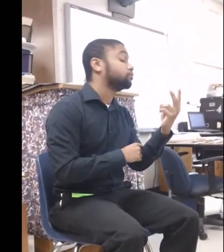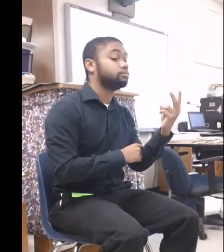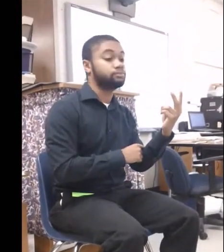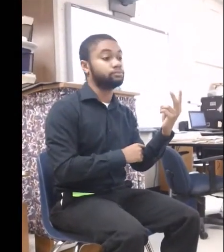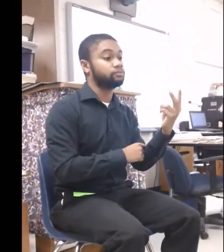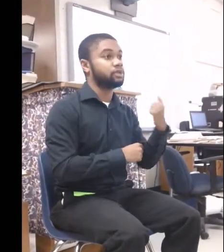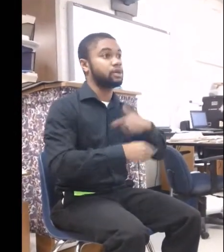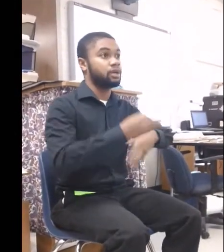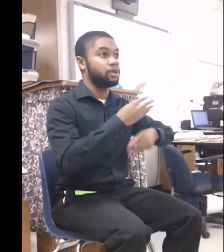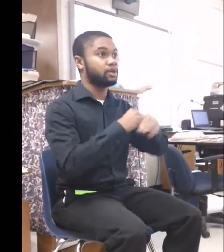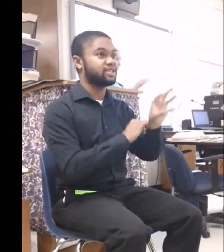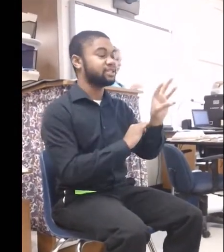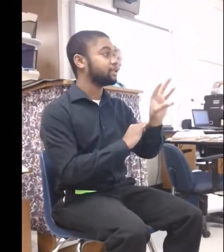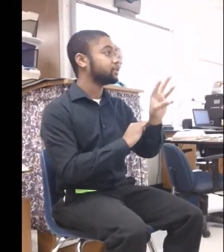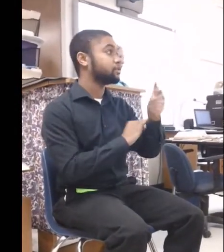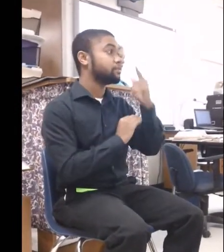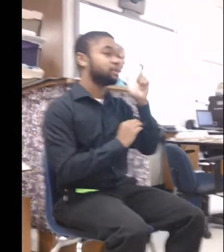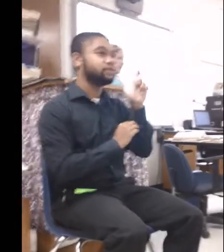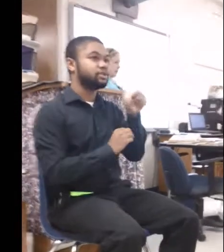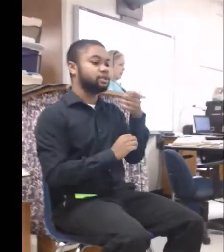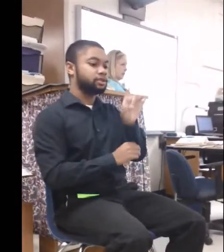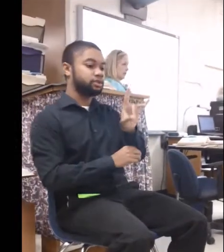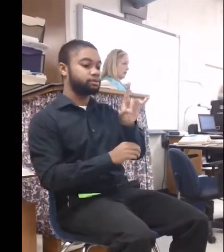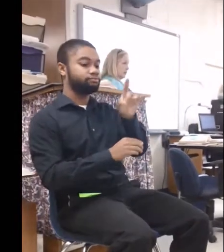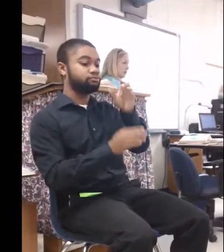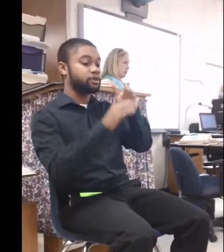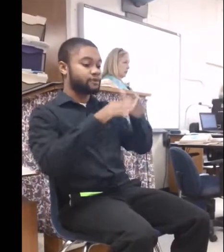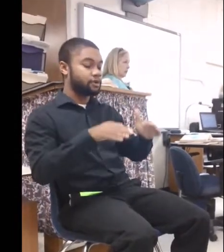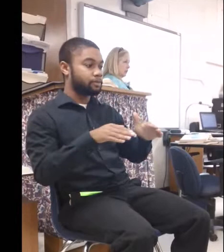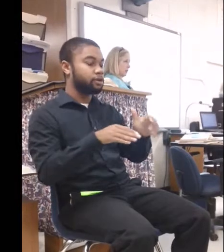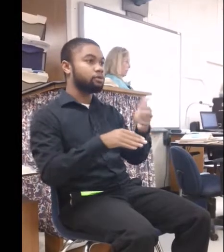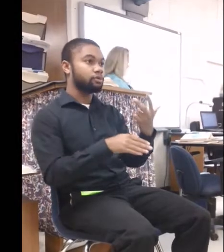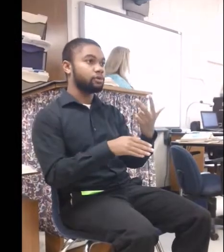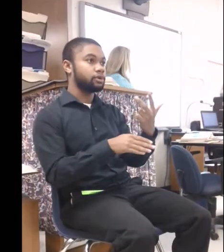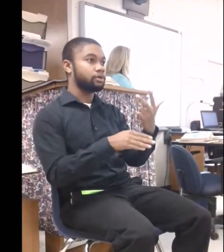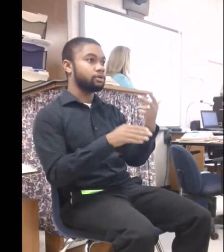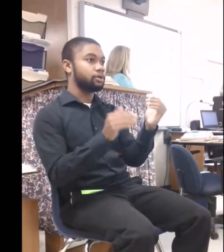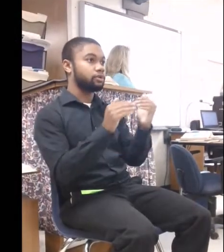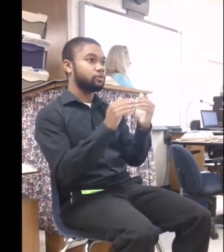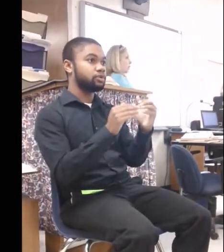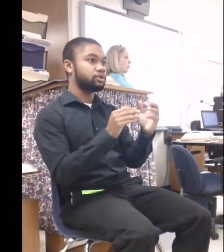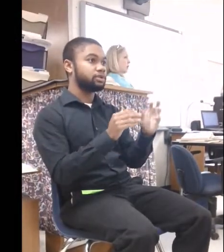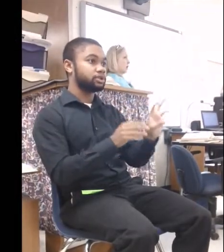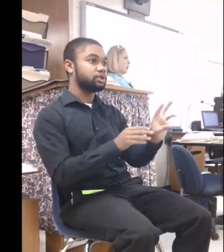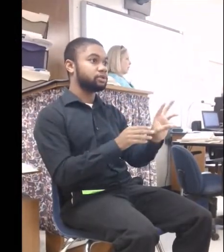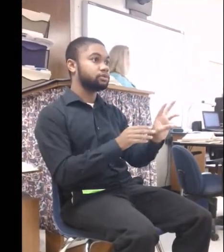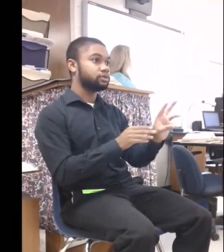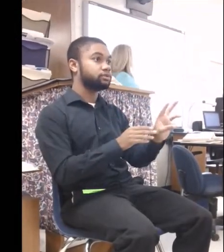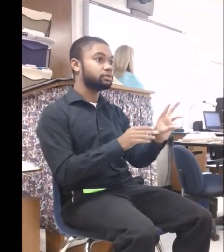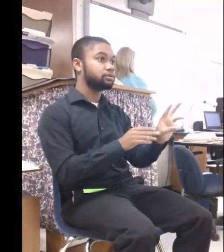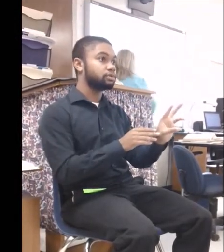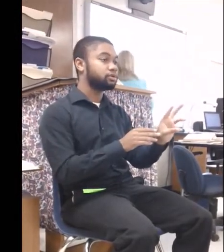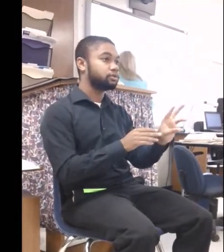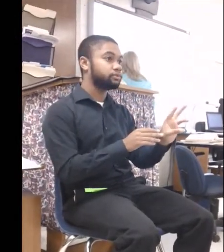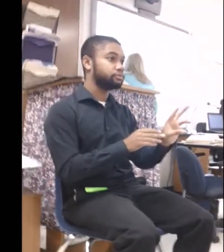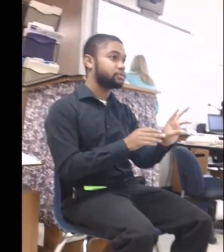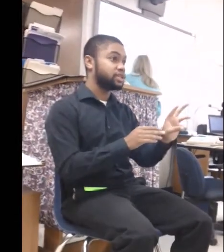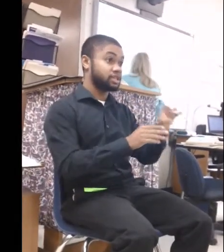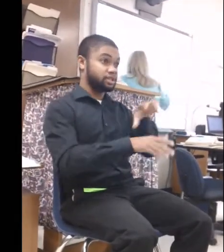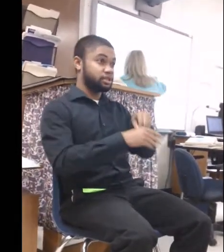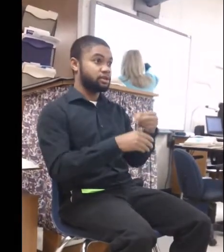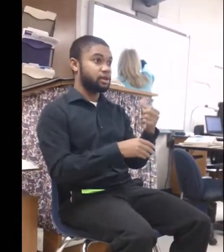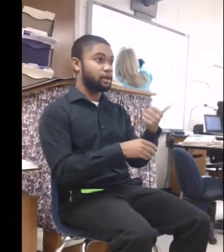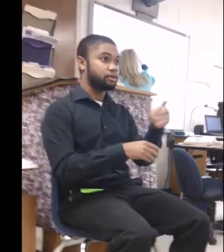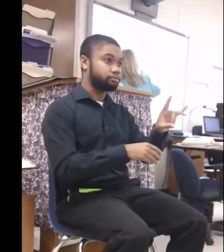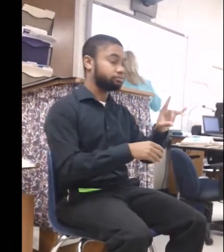because 18 divided by 3 is 6. I thought it's supposed to be, you divided by 6. 6 goes into 18.